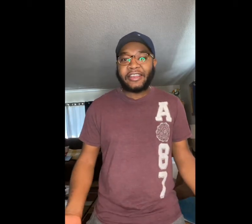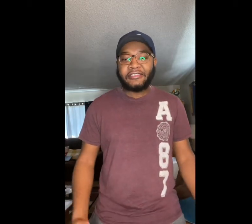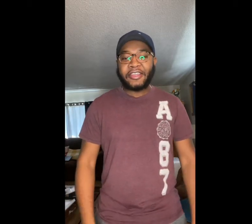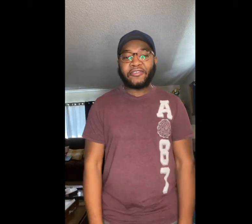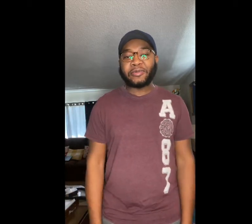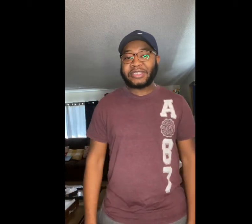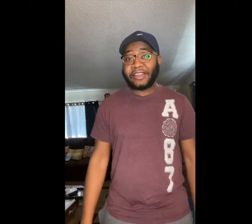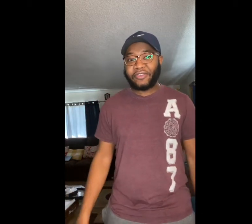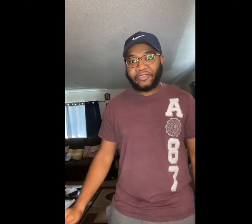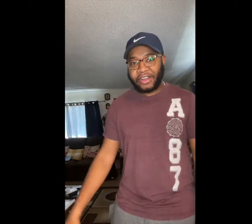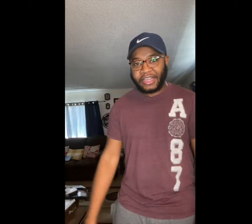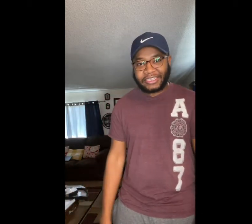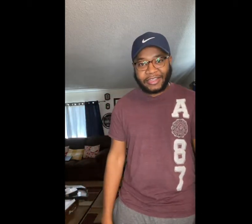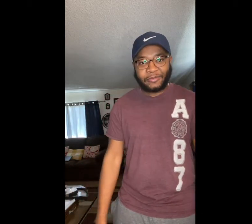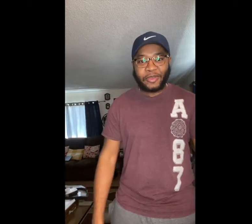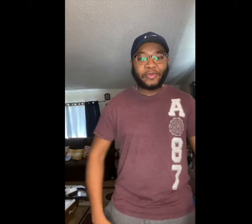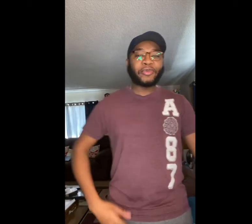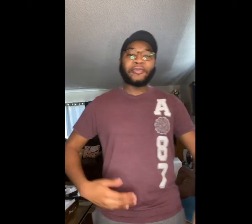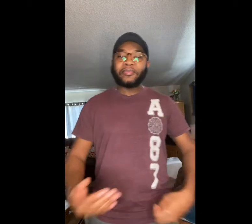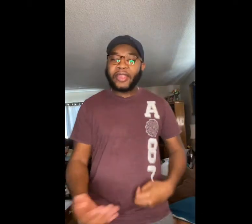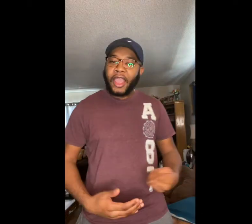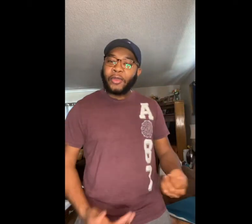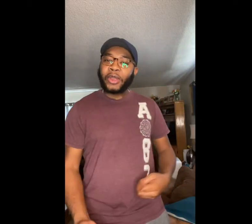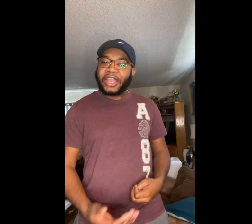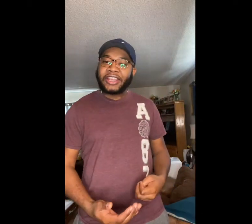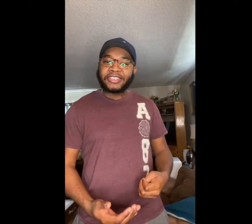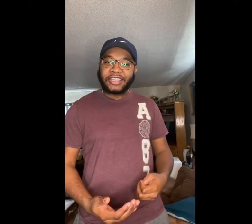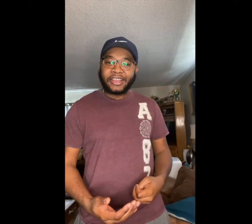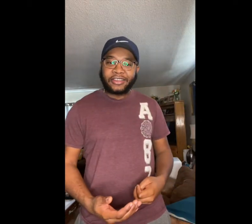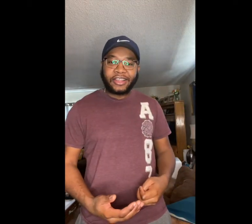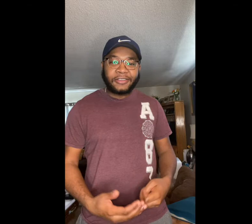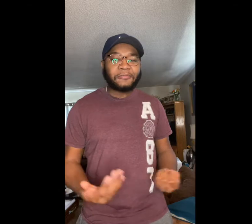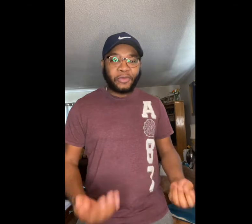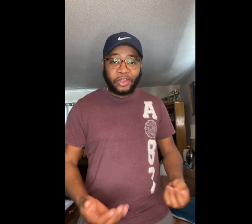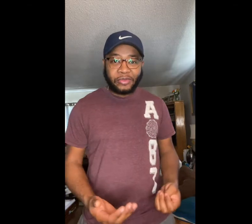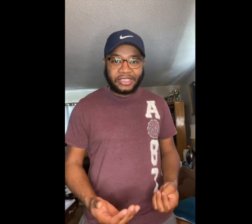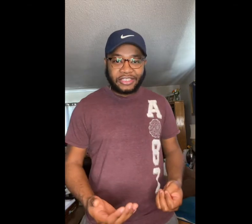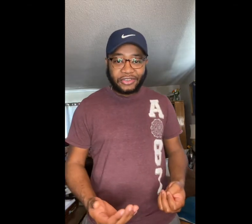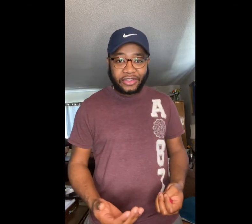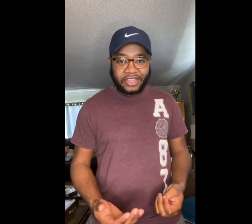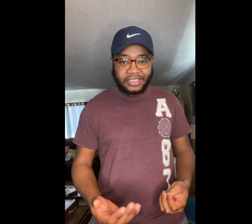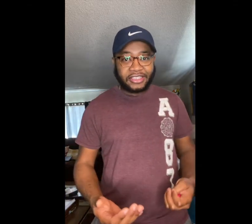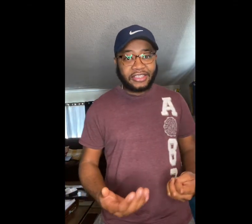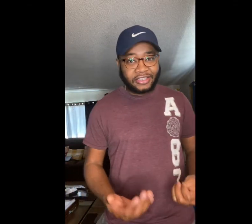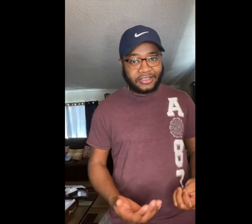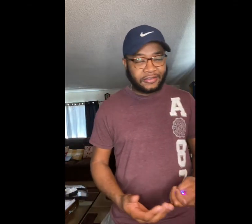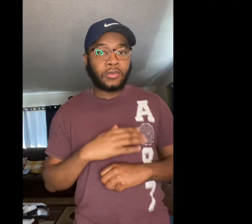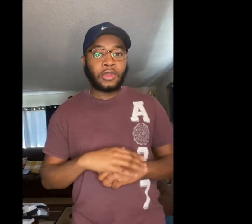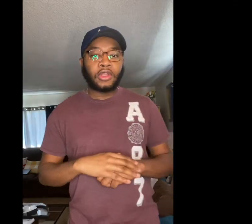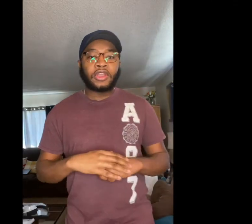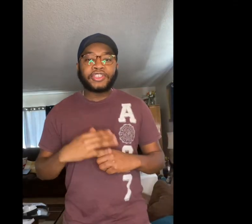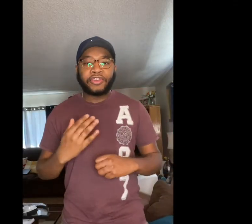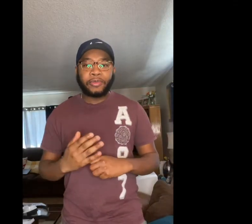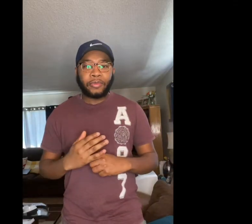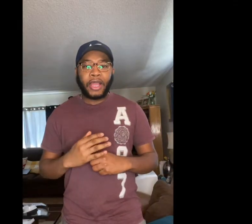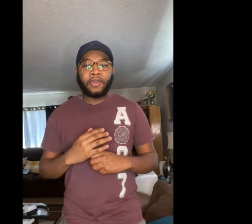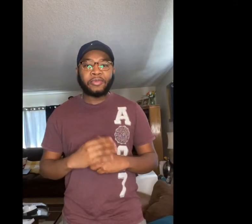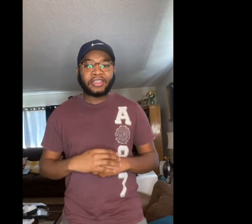given up sign for a very long time. But we're in this together, right? We're committed to doing this. So remember how I